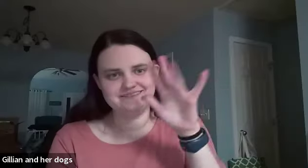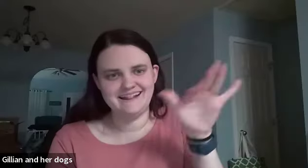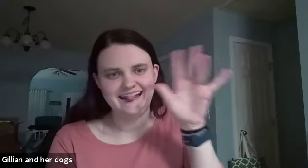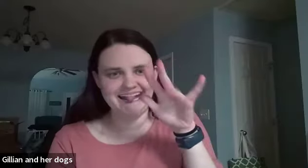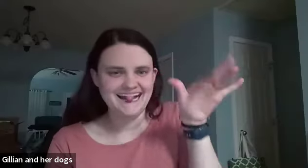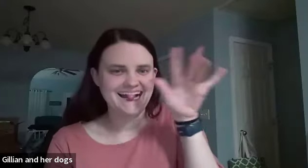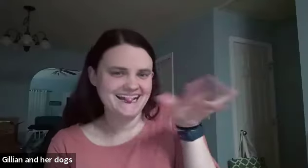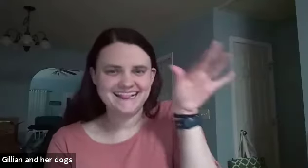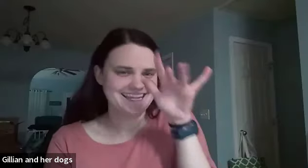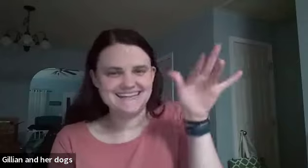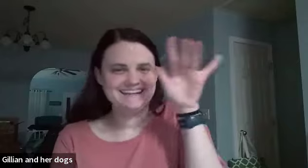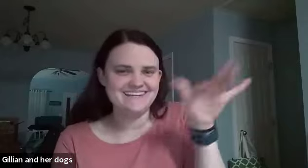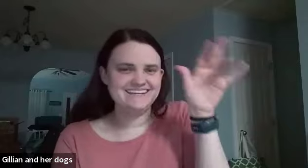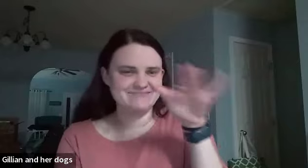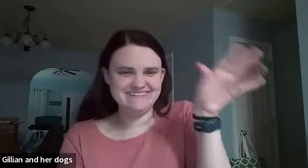just, okay. Wiggle them.